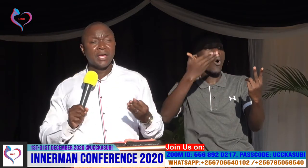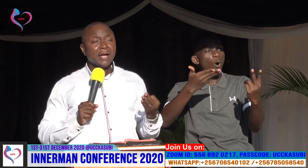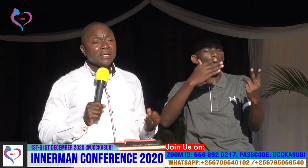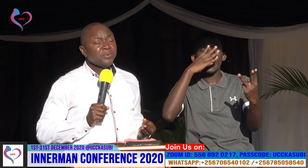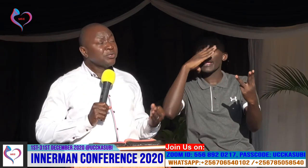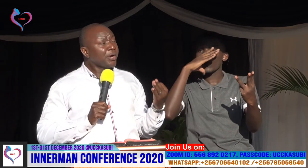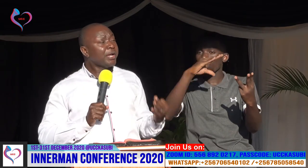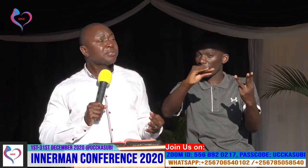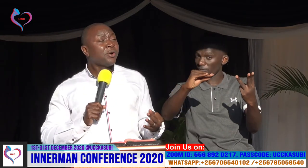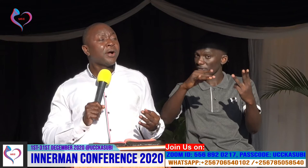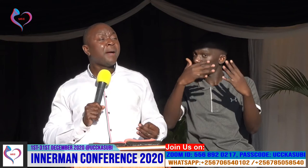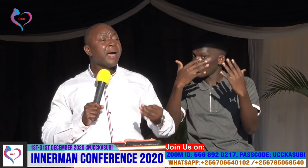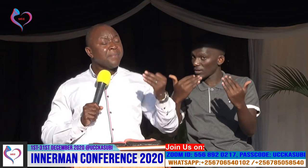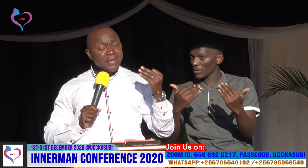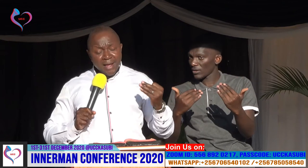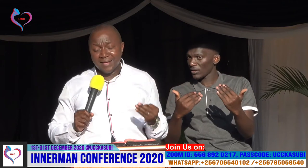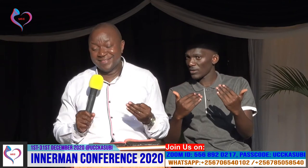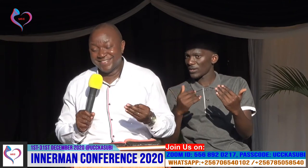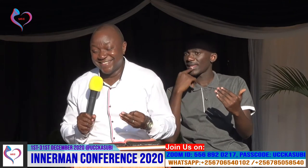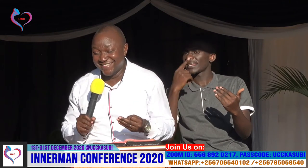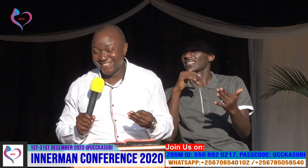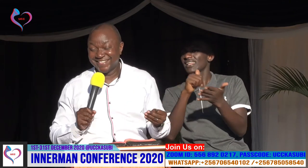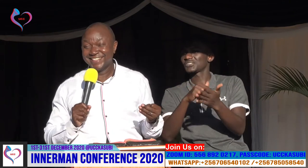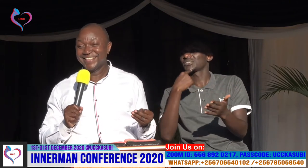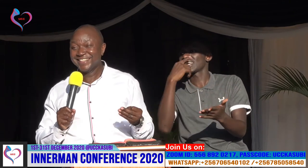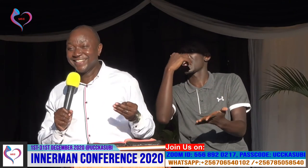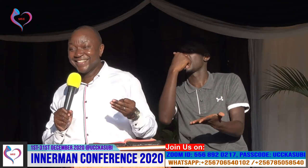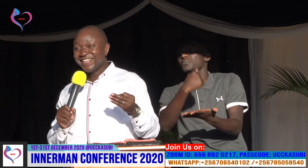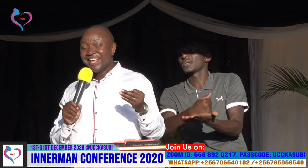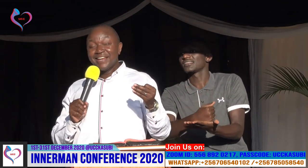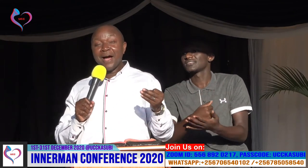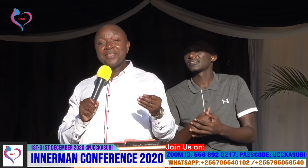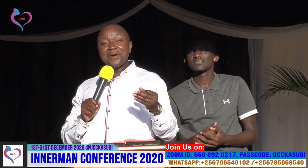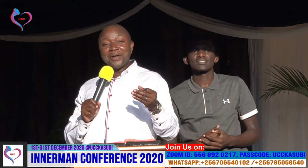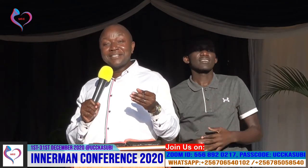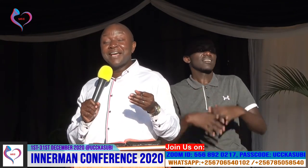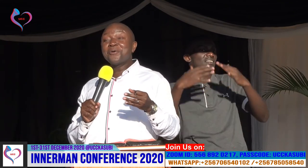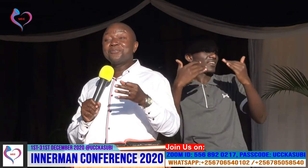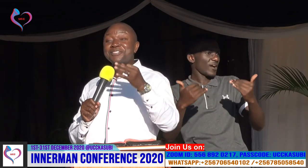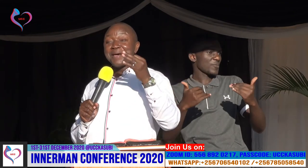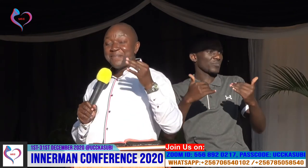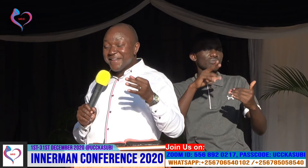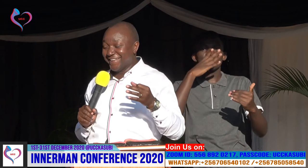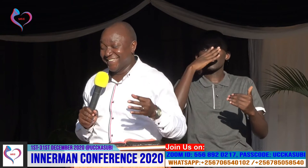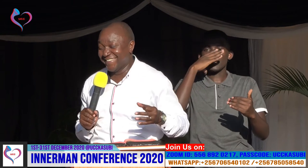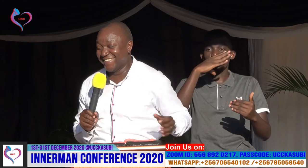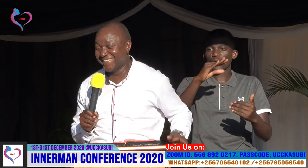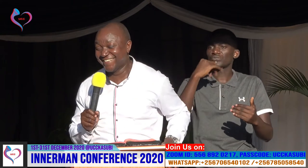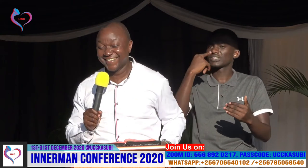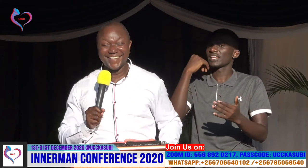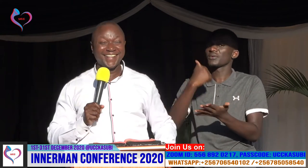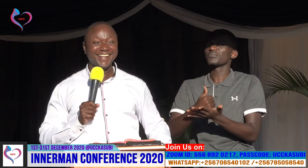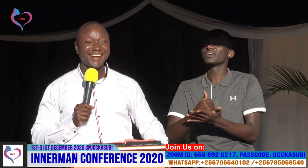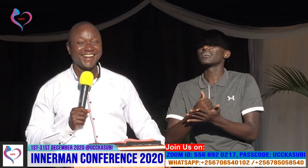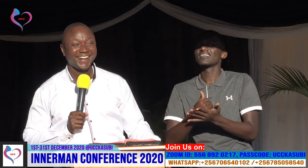oli msege. Kati we njogere chongo gamba amina. When I speak yours, you say amen. Now the wolf say amen. Kakati